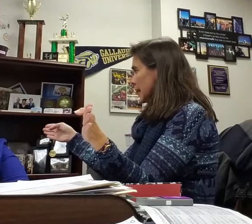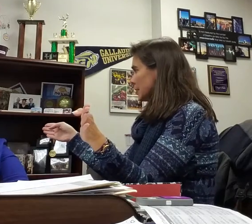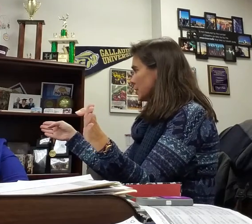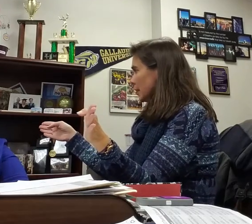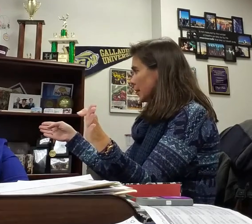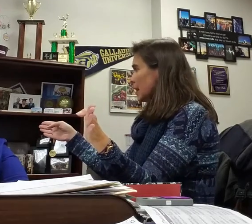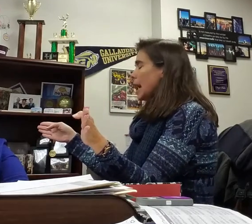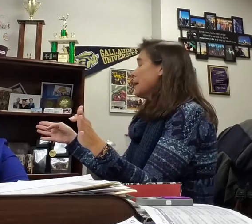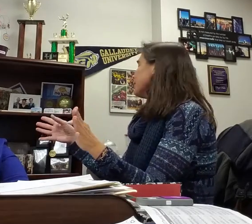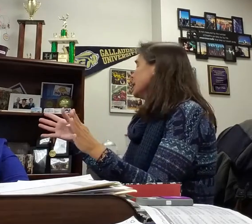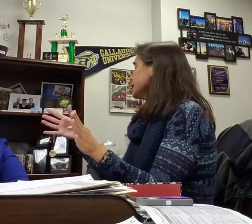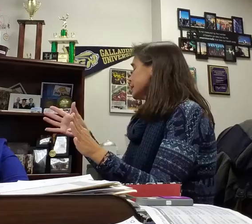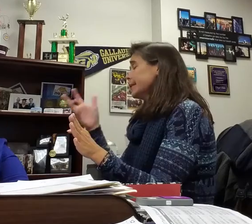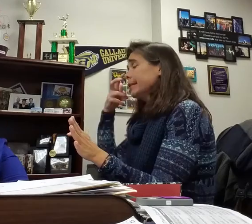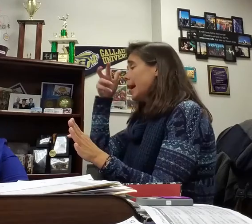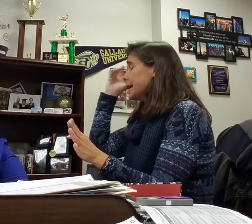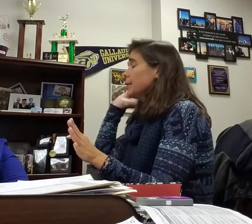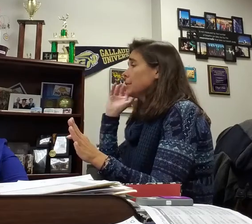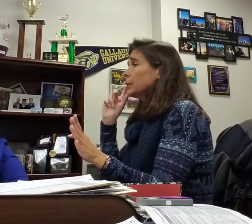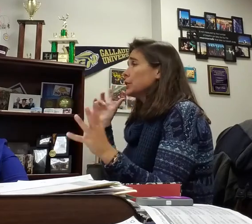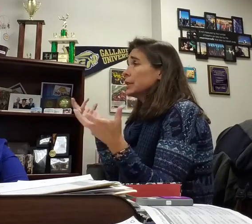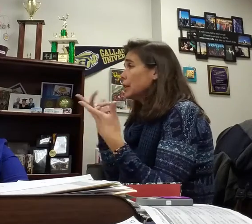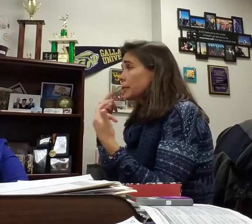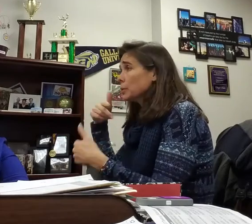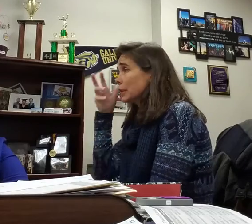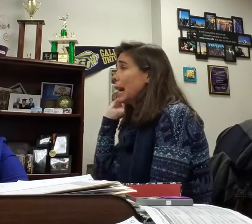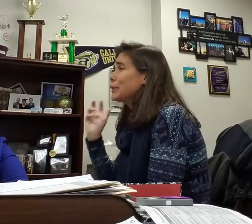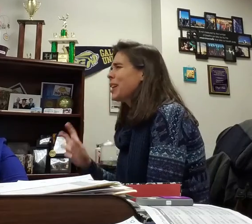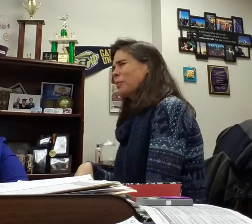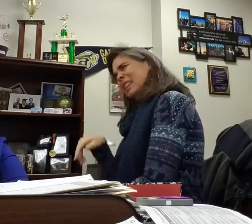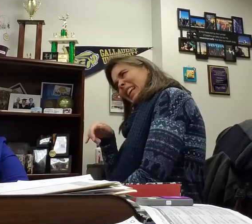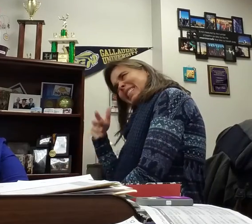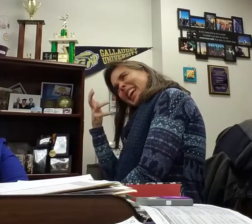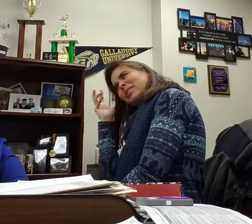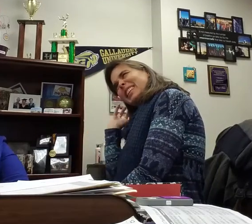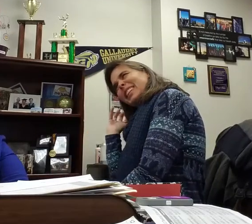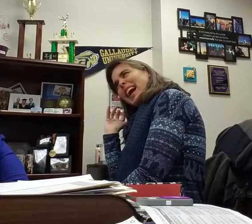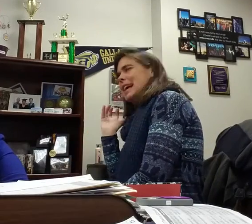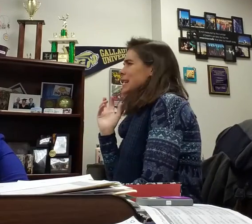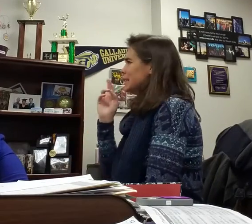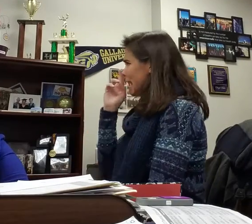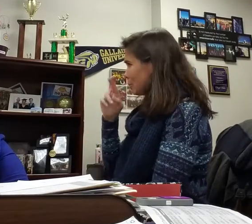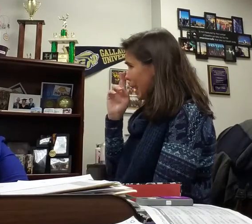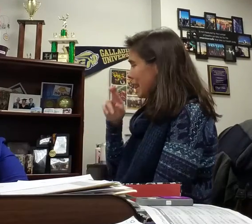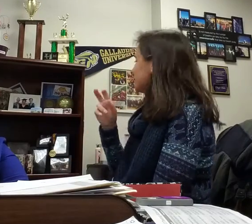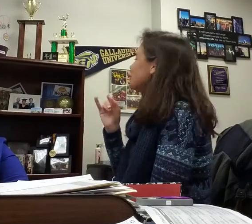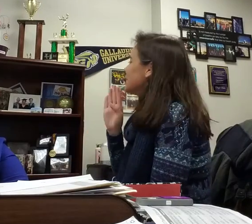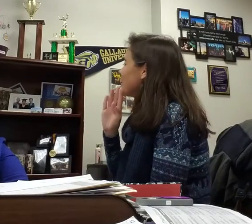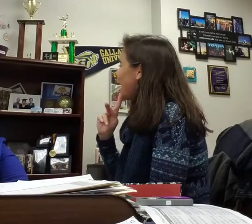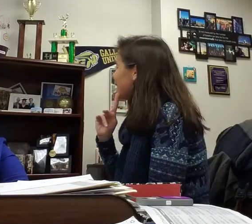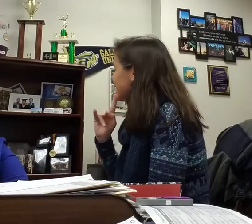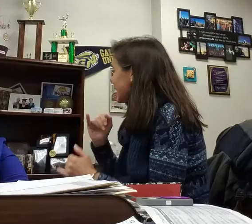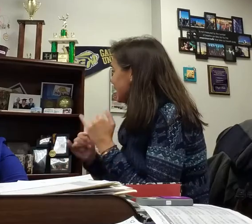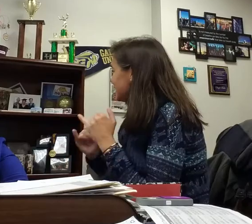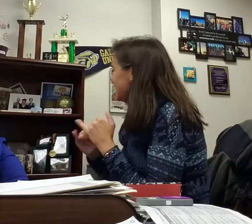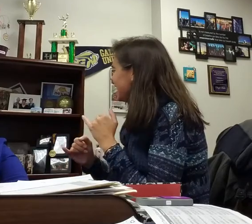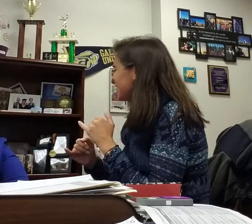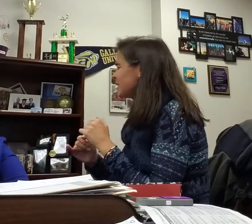stage there. And plus the lion, nobody could tell if it was a lion or not. We're like, is that really a lion? Is that a rat? Did you see Brad at the end? He was